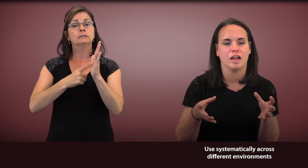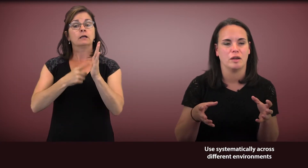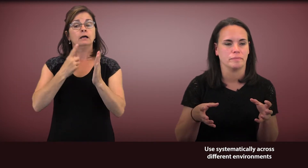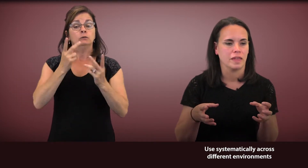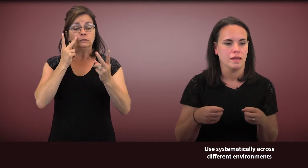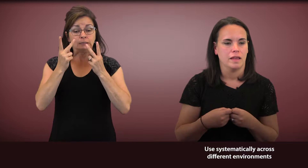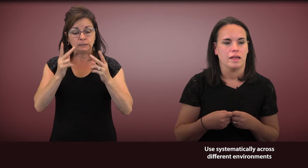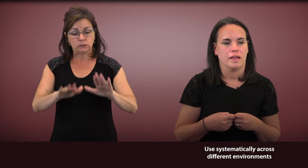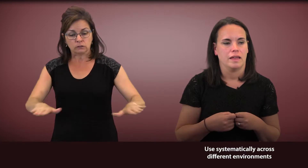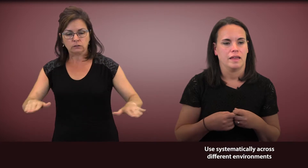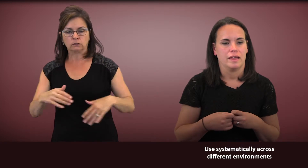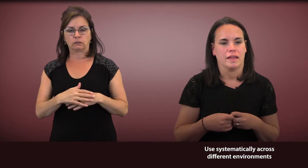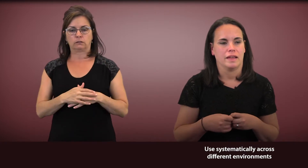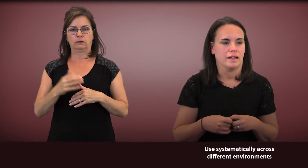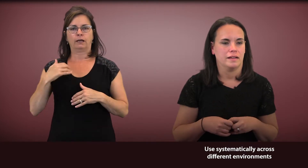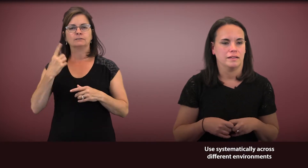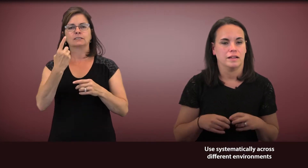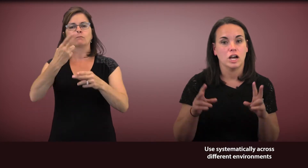have